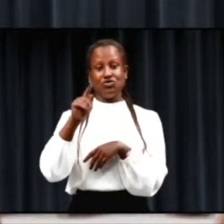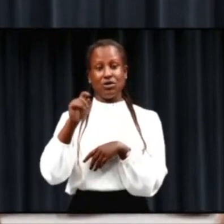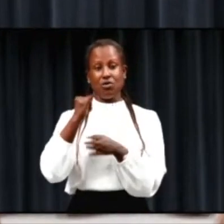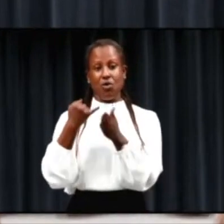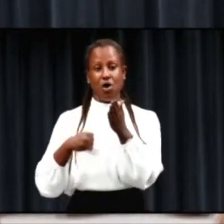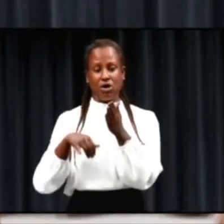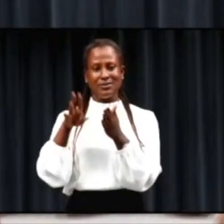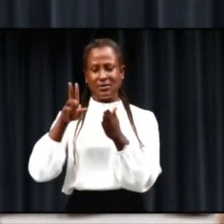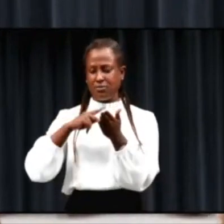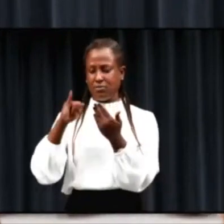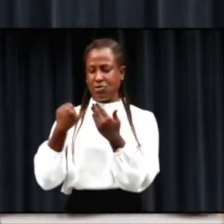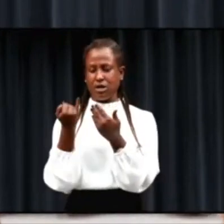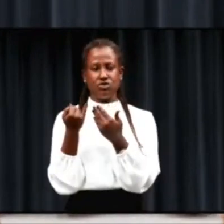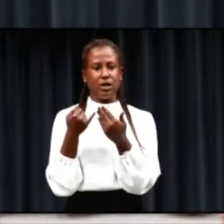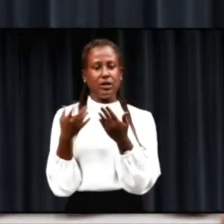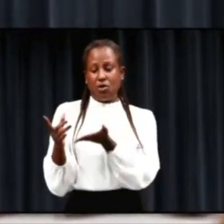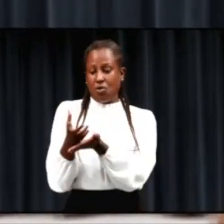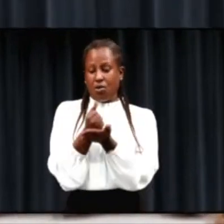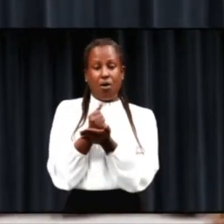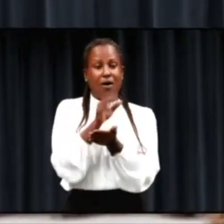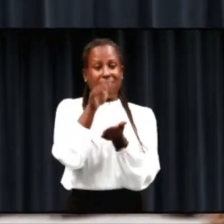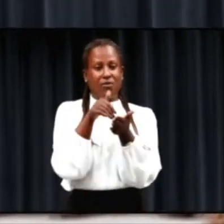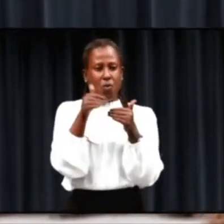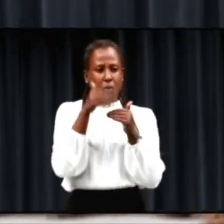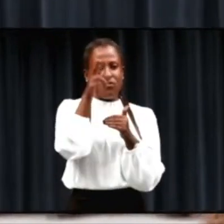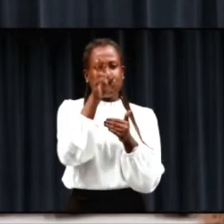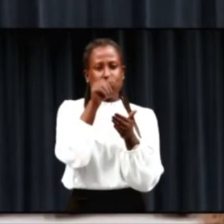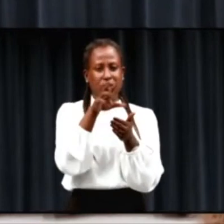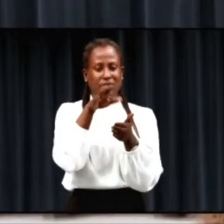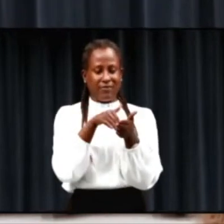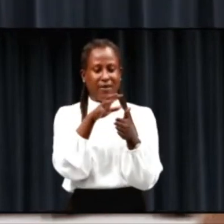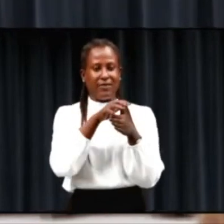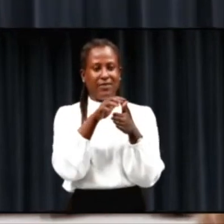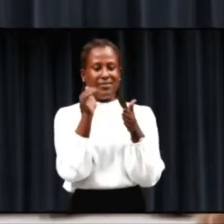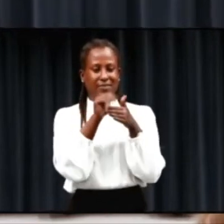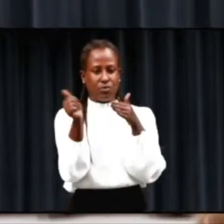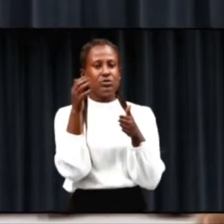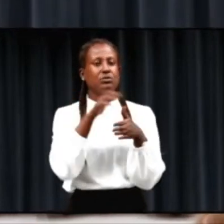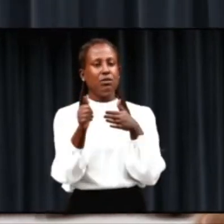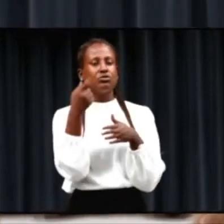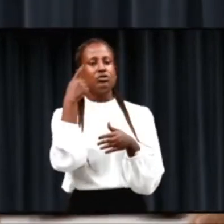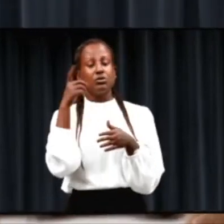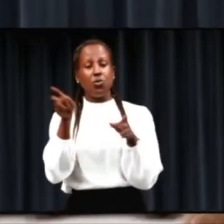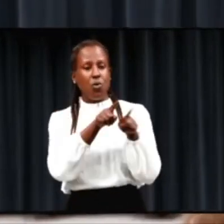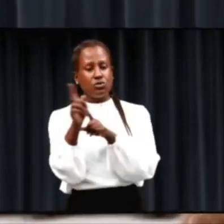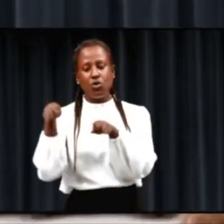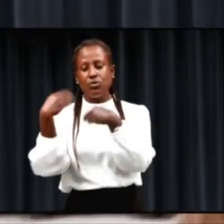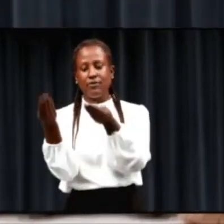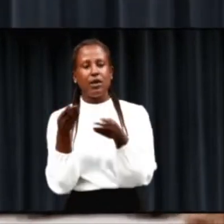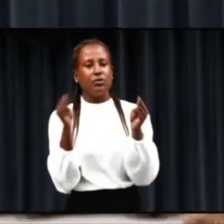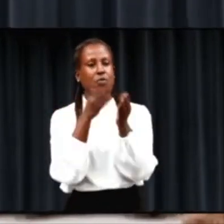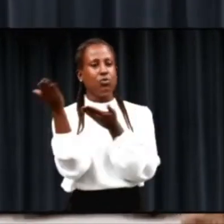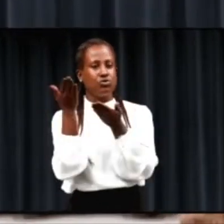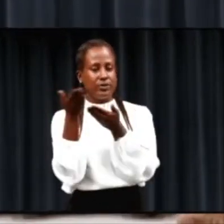in new, high-quality investments, helping to grow our local economy and provide more services to residents. This